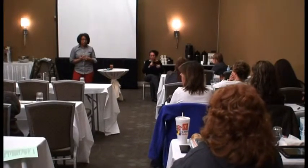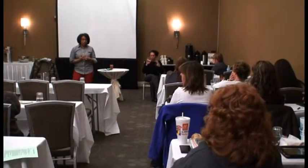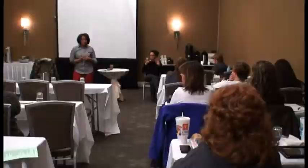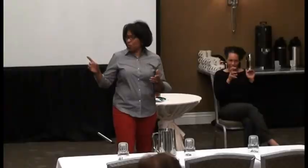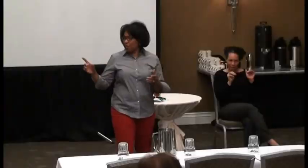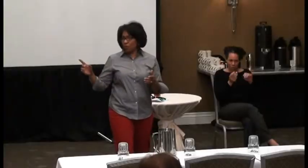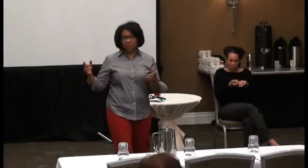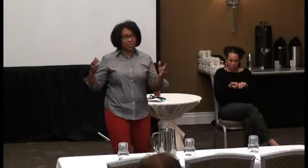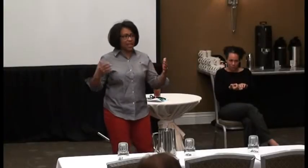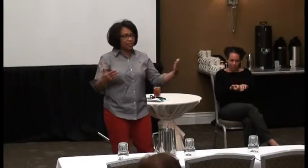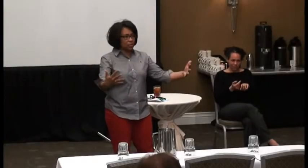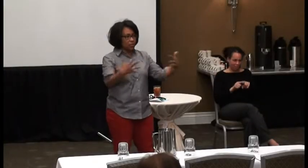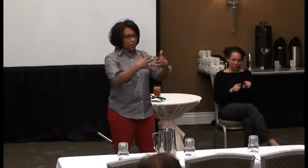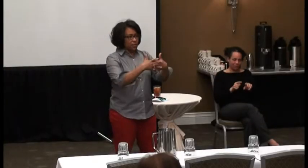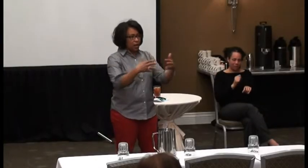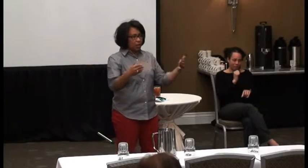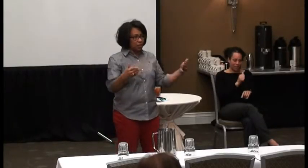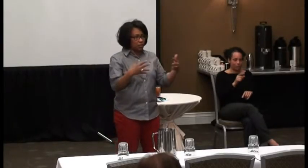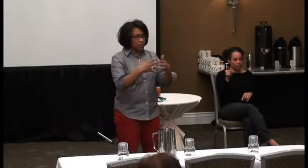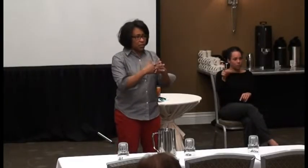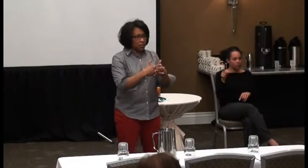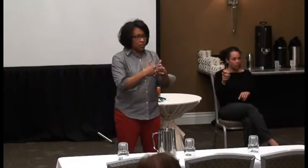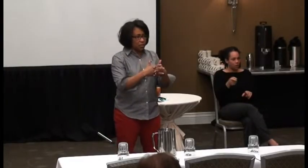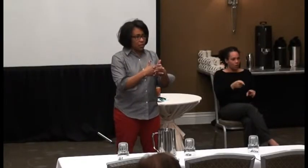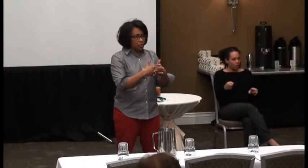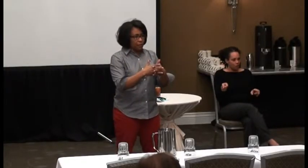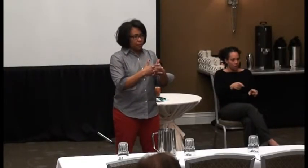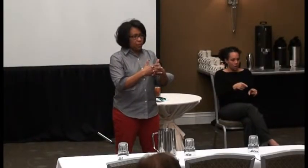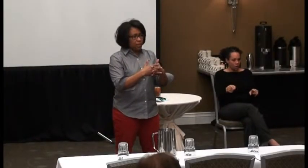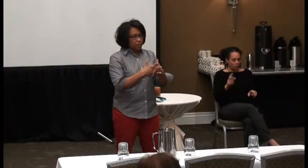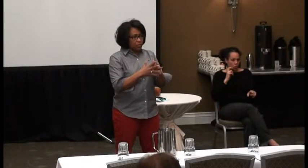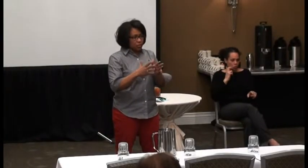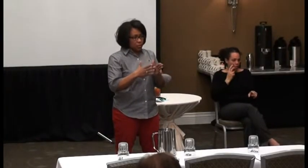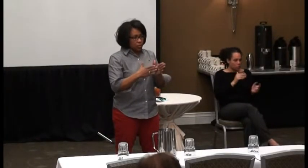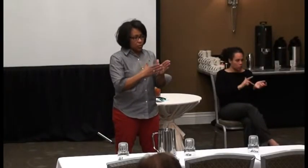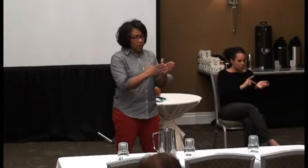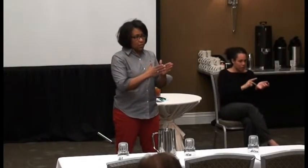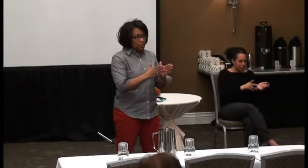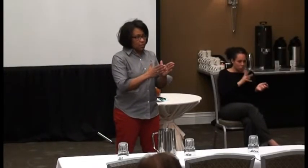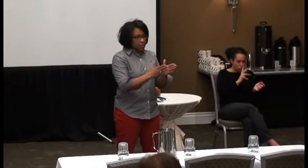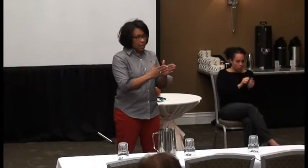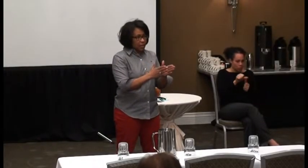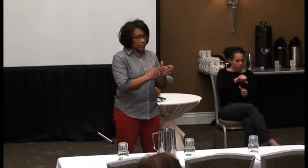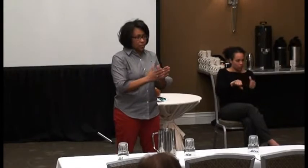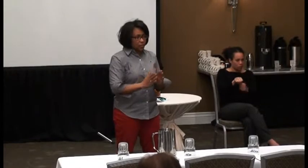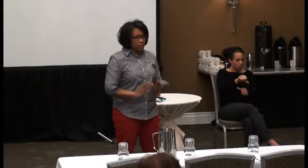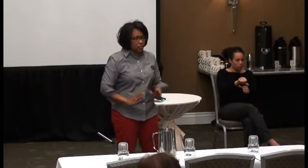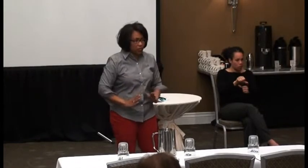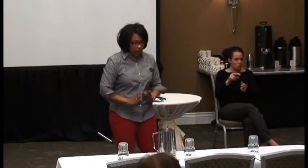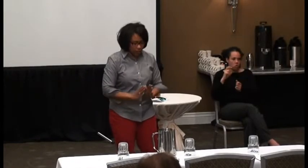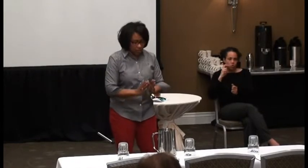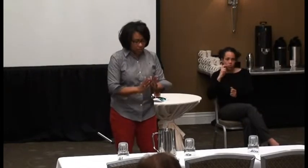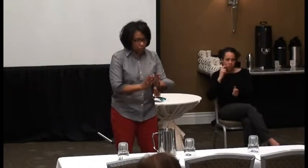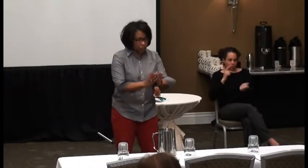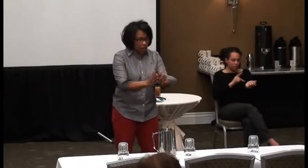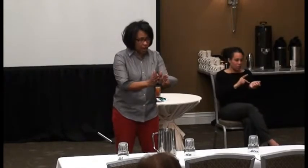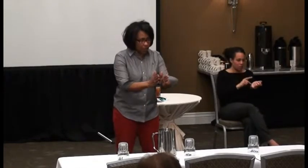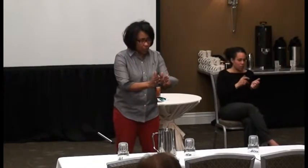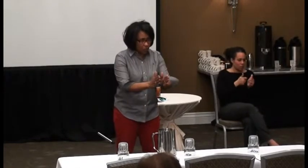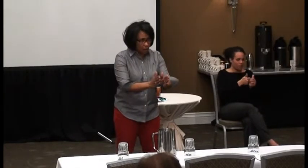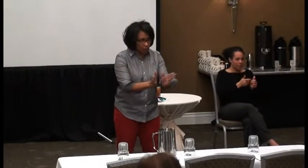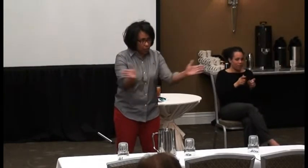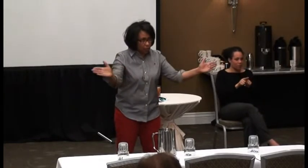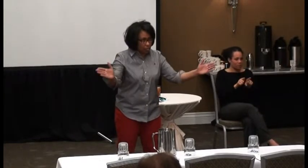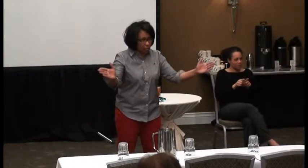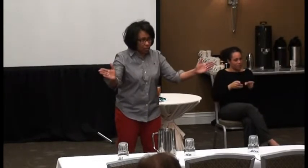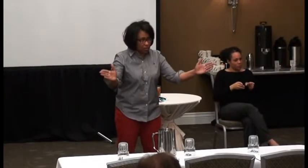take him off the list. One of the questions I have is, you know, are they talking to each other? Because neurologists and psychiatrists, I mean, we sort of followed the same track